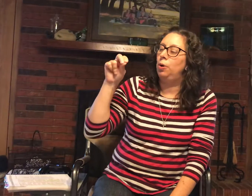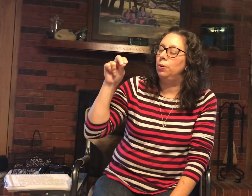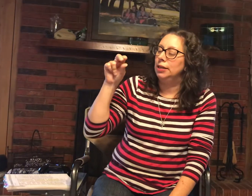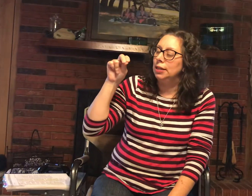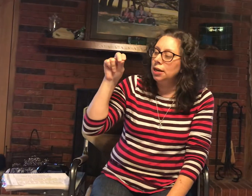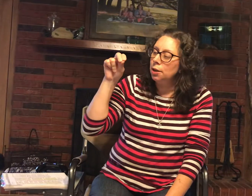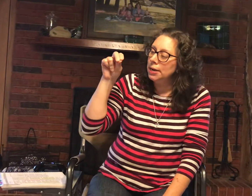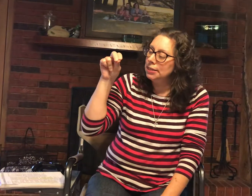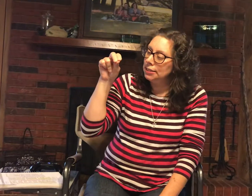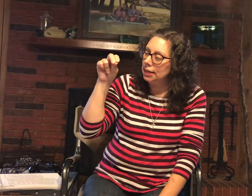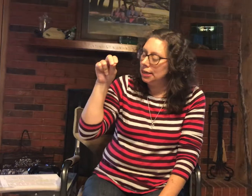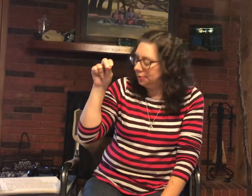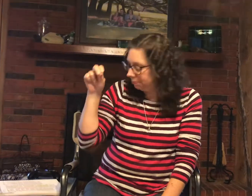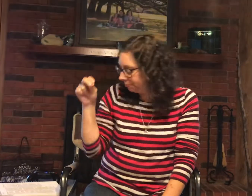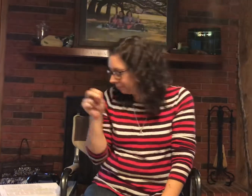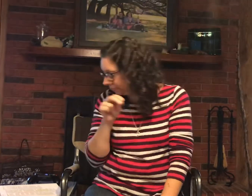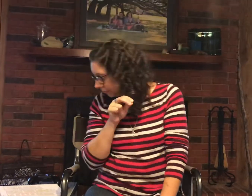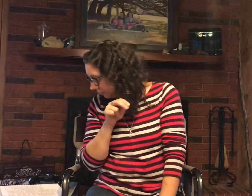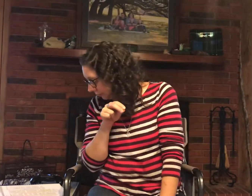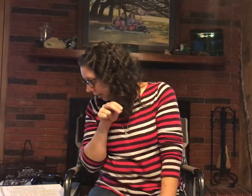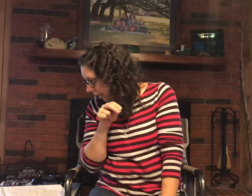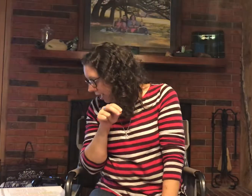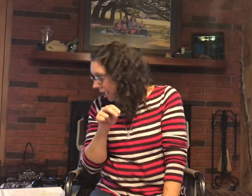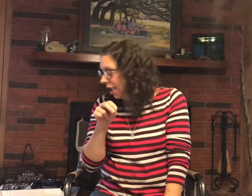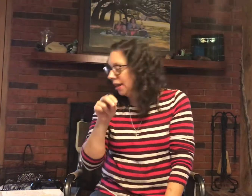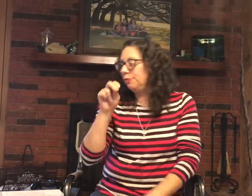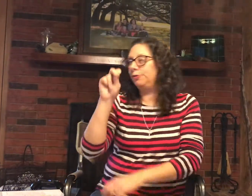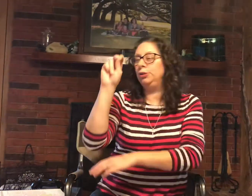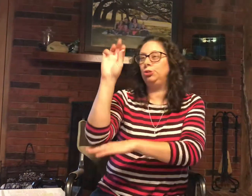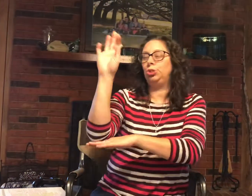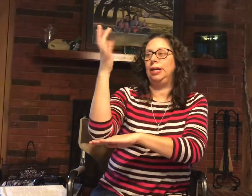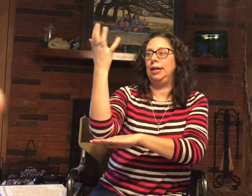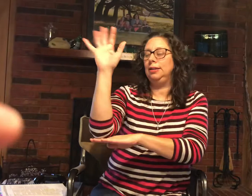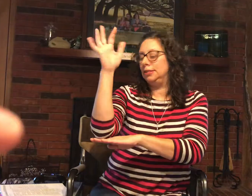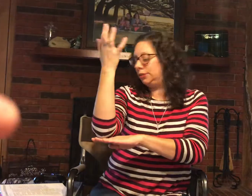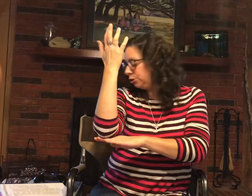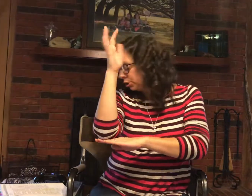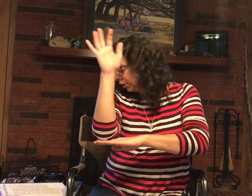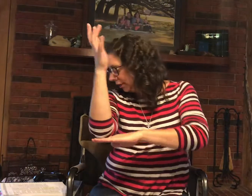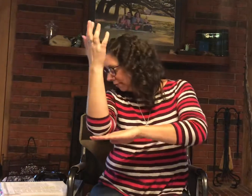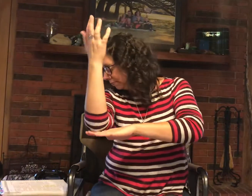holding a little bitty seed. And the fruit tree, this is tree,